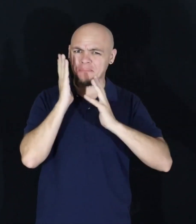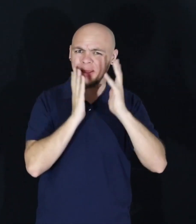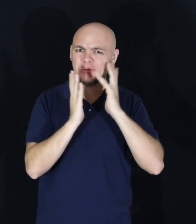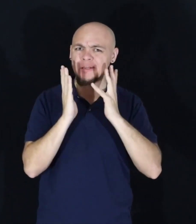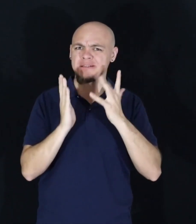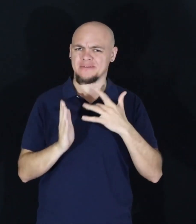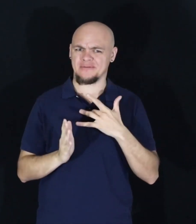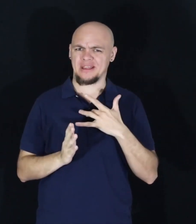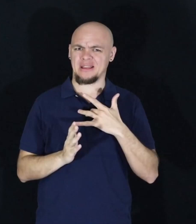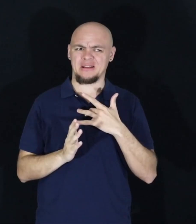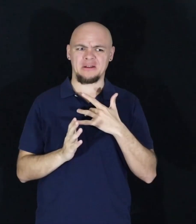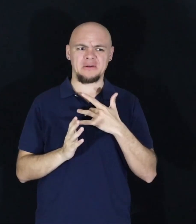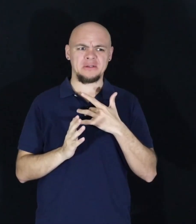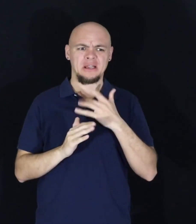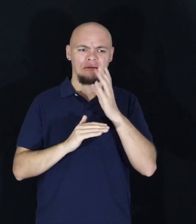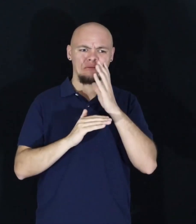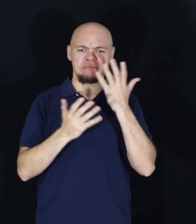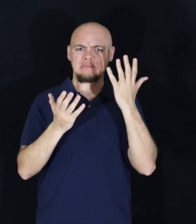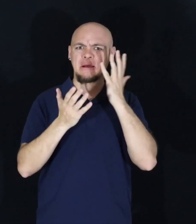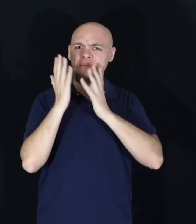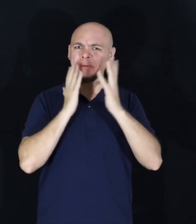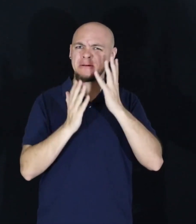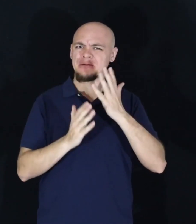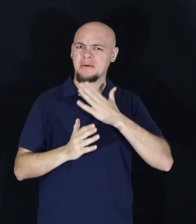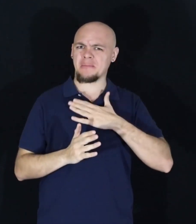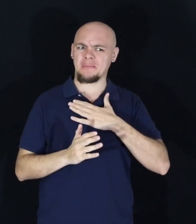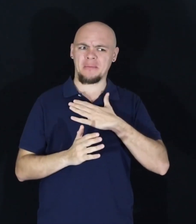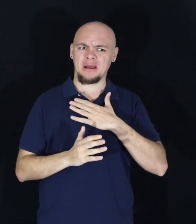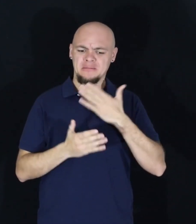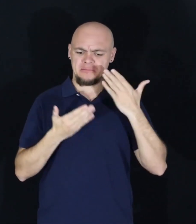almost humiliated of who I am as a young black girl.